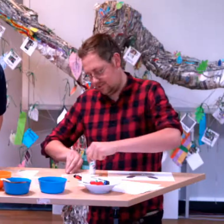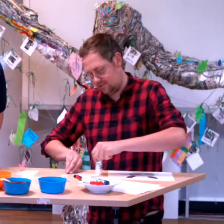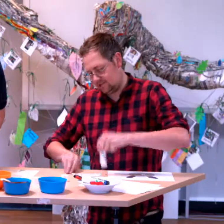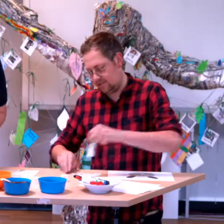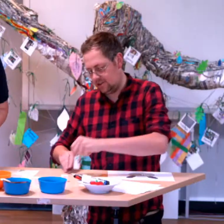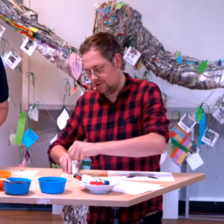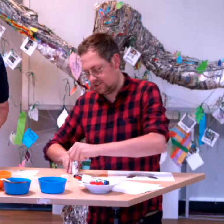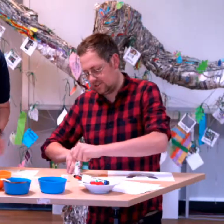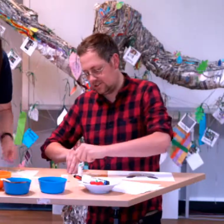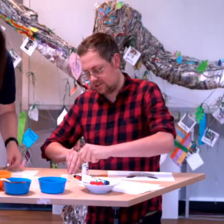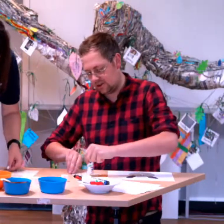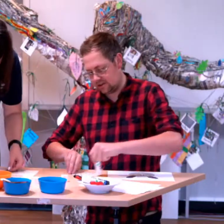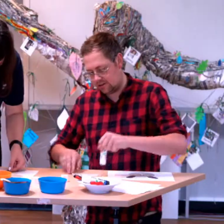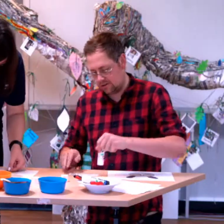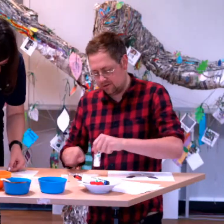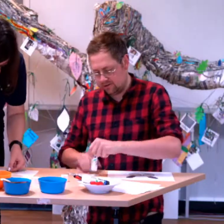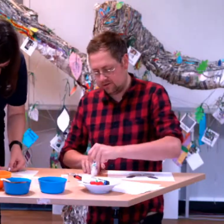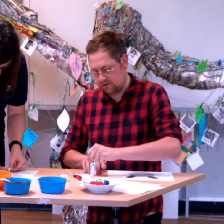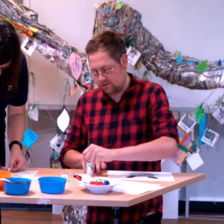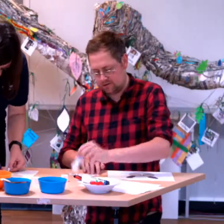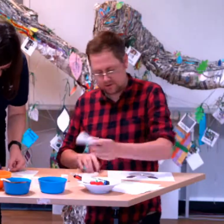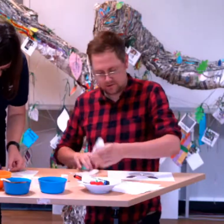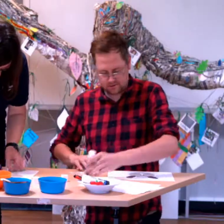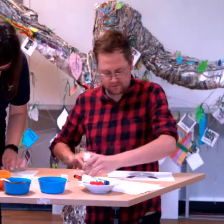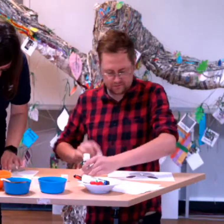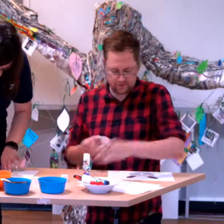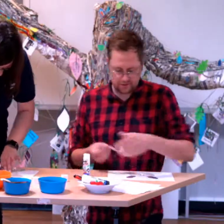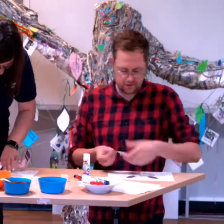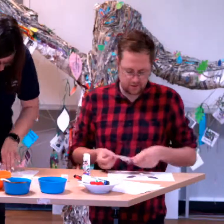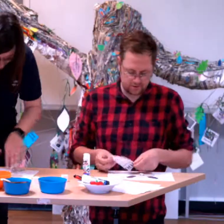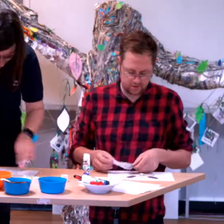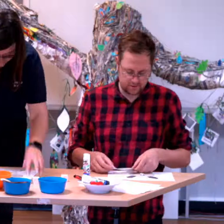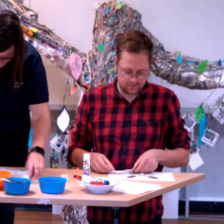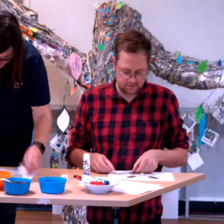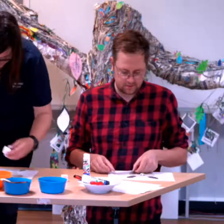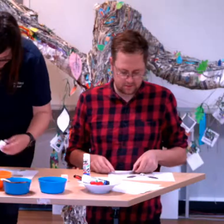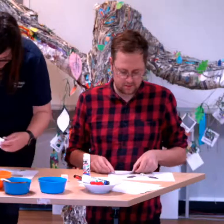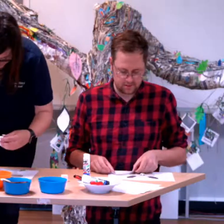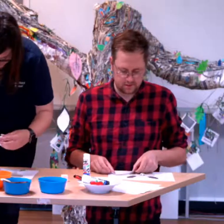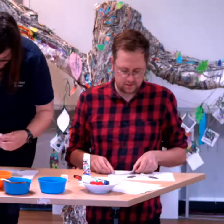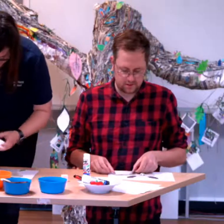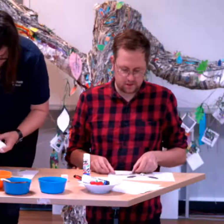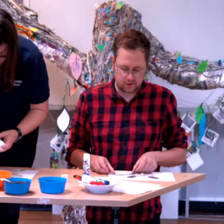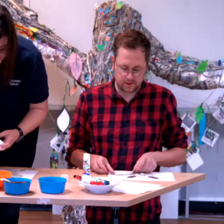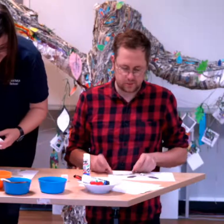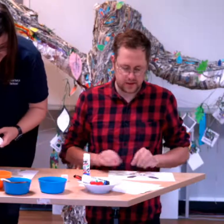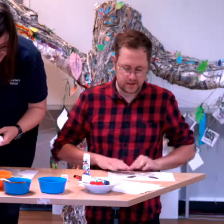I'm going to use a semicircle for the koala's wings.